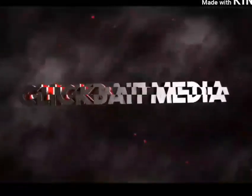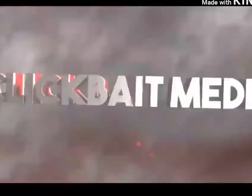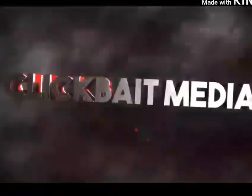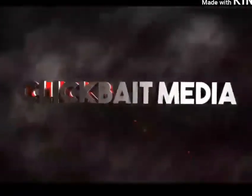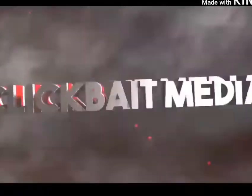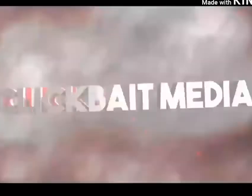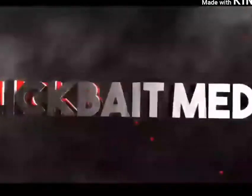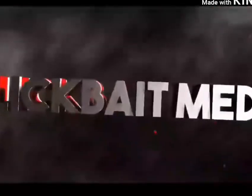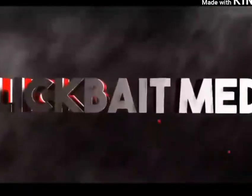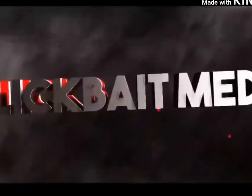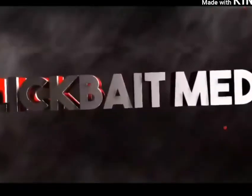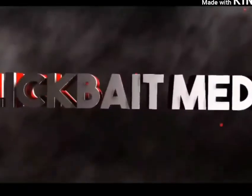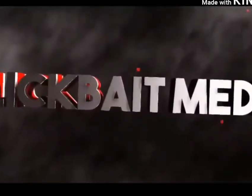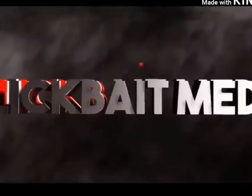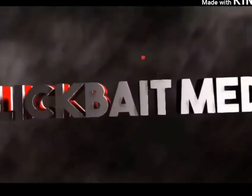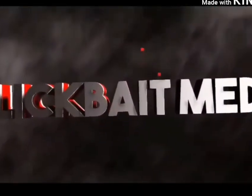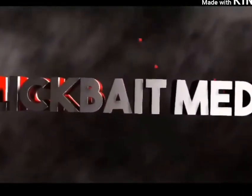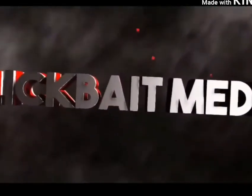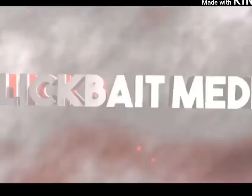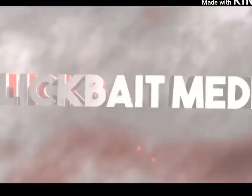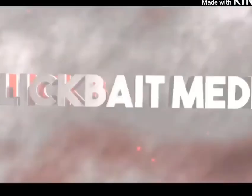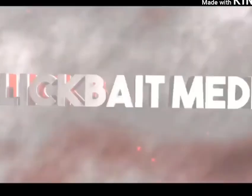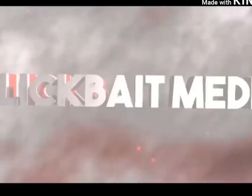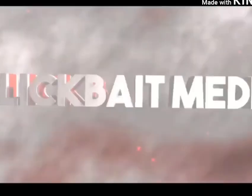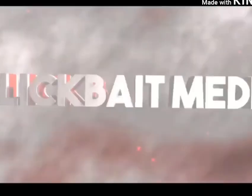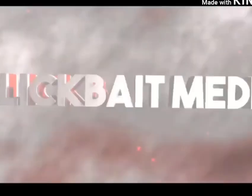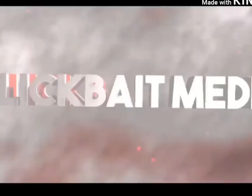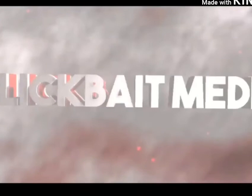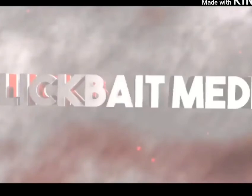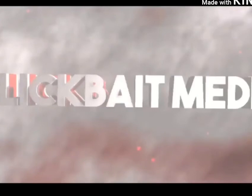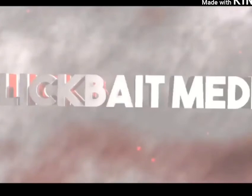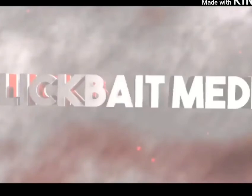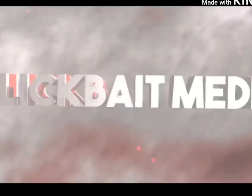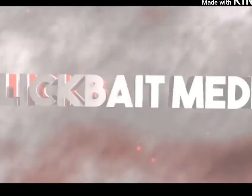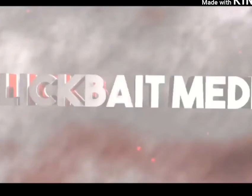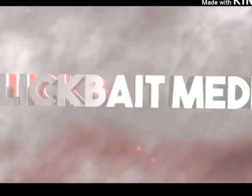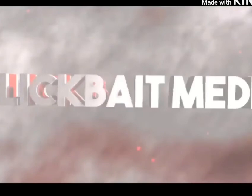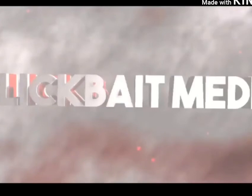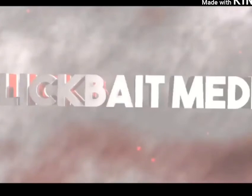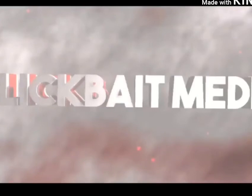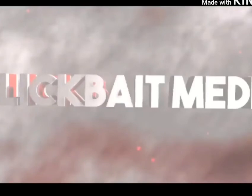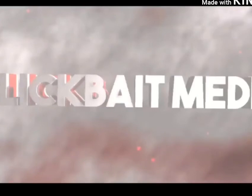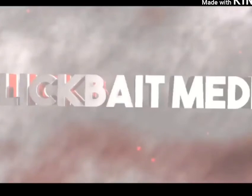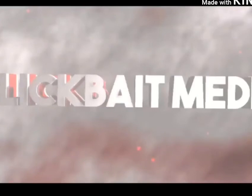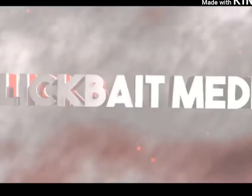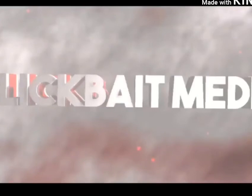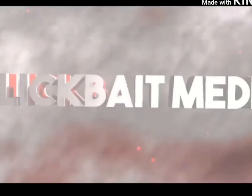try play me. I ain't tight, no tits, lights. I bring it on my worst nights.